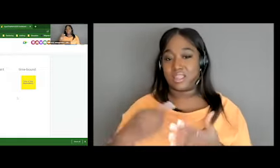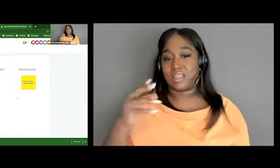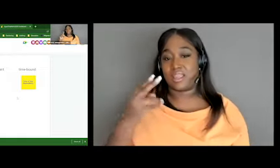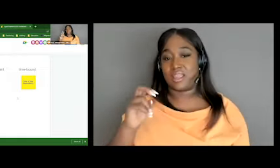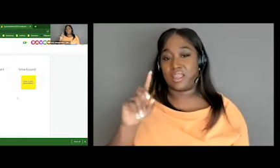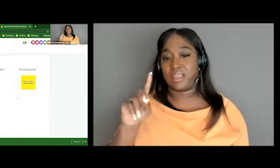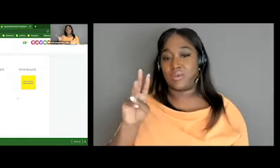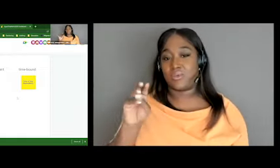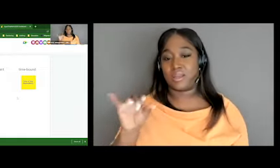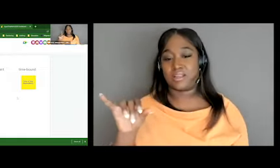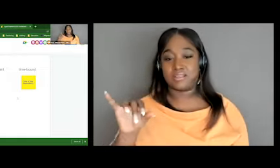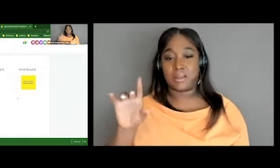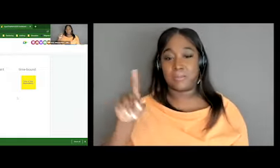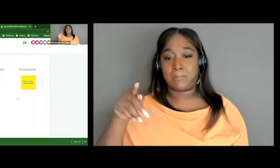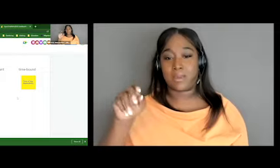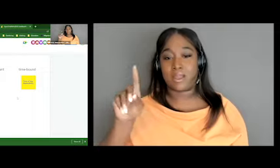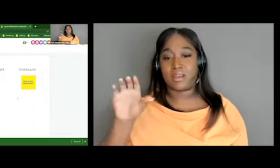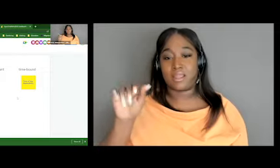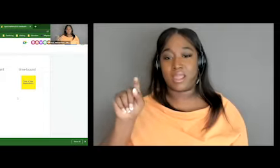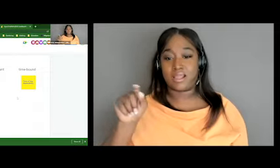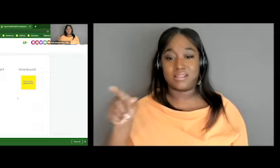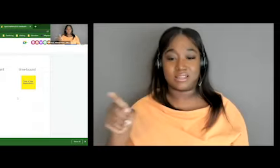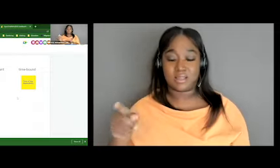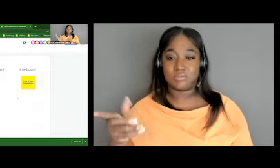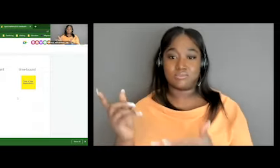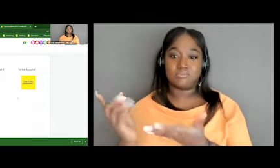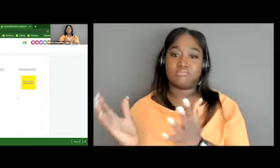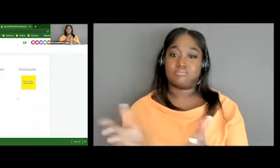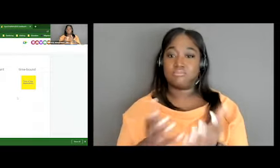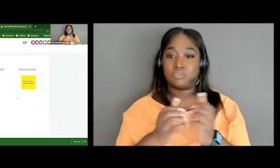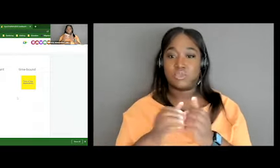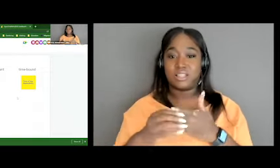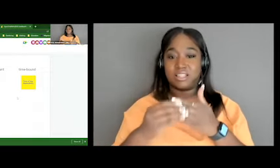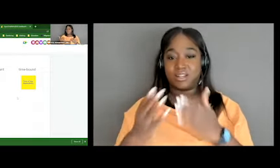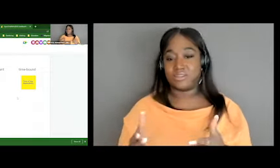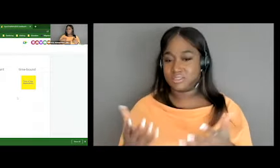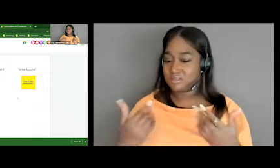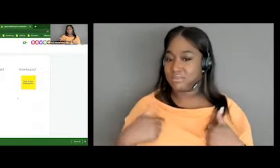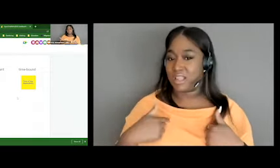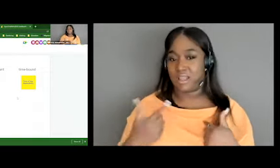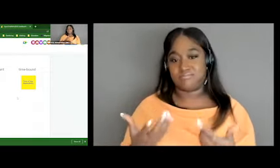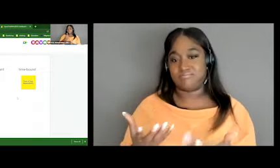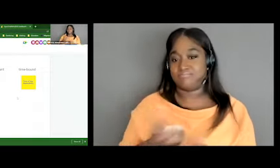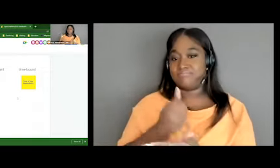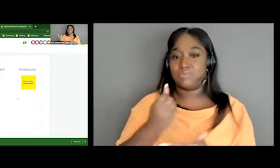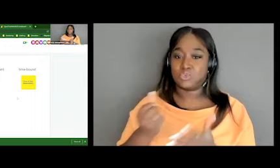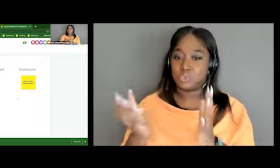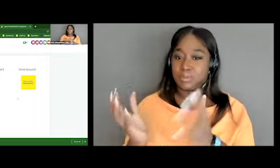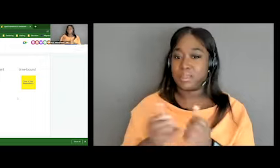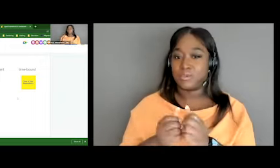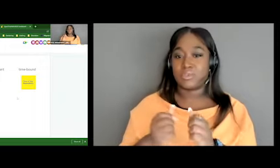I actually had a chance to speak with them for some NCHRP research we're doing. And their whole idea is